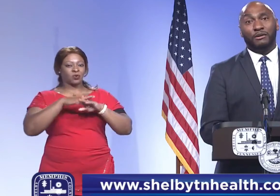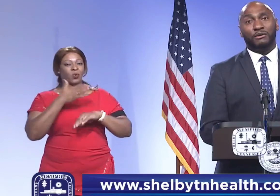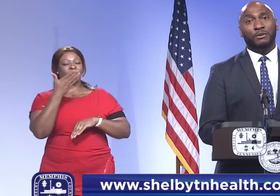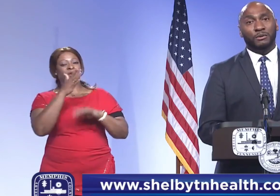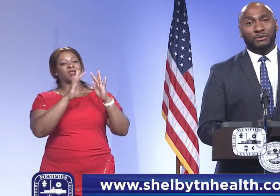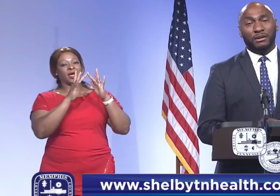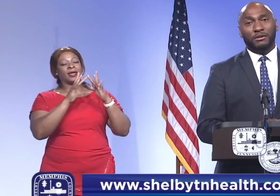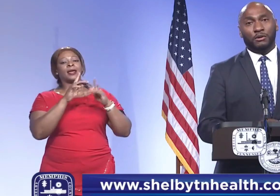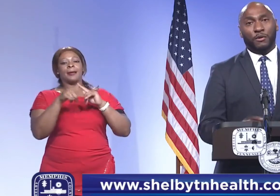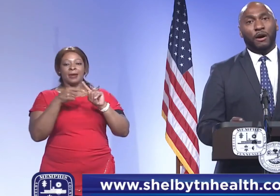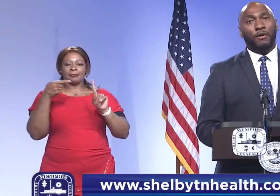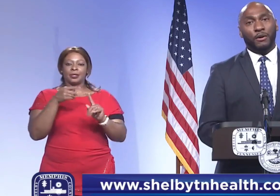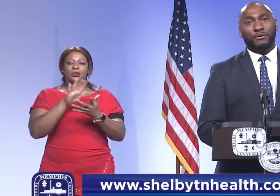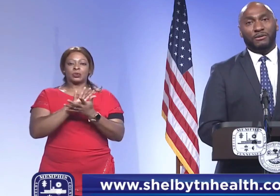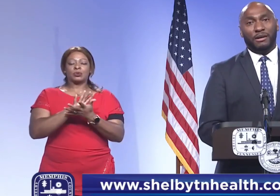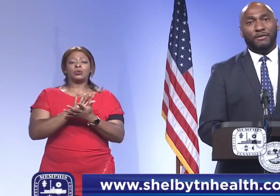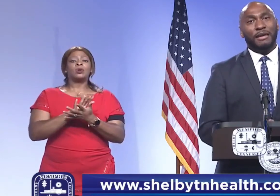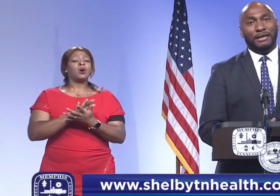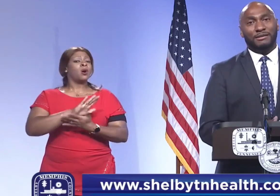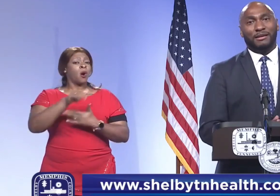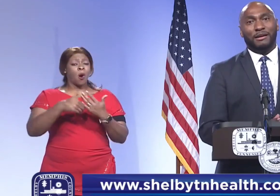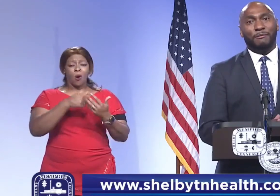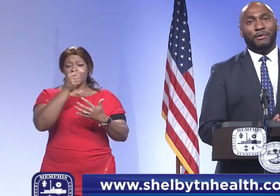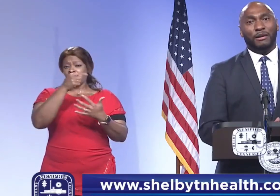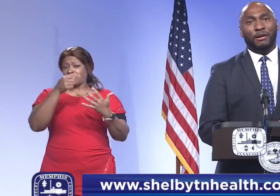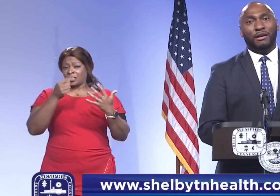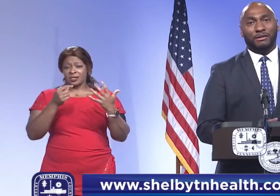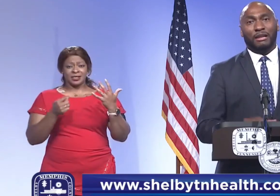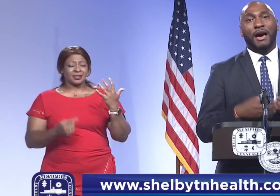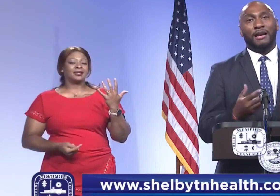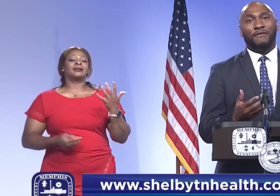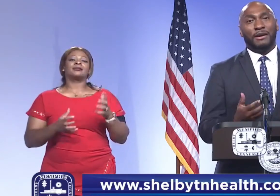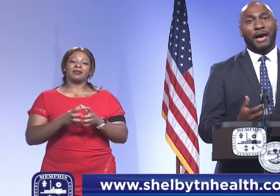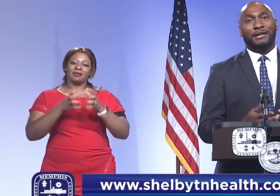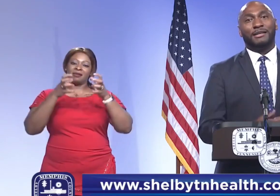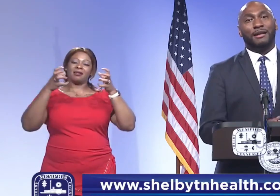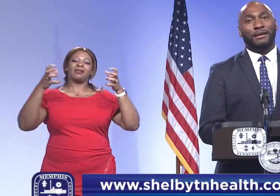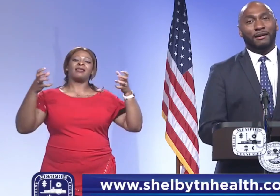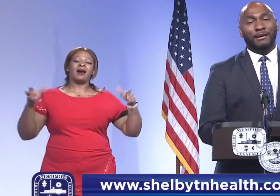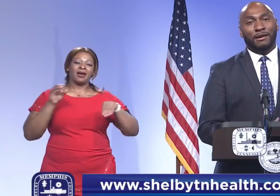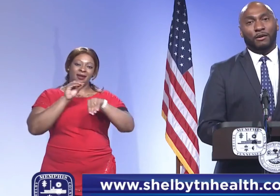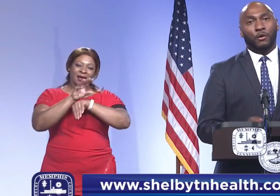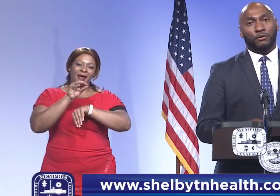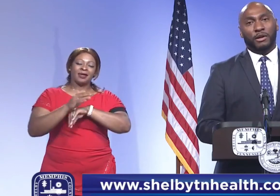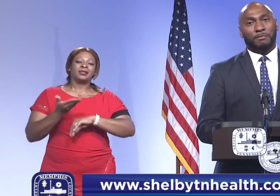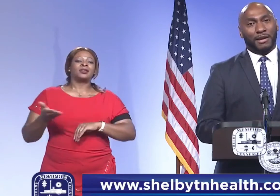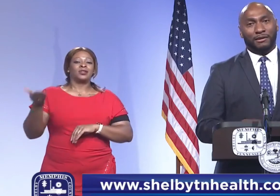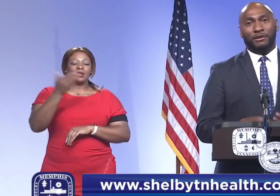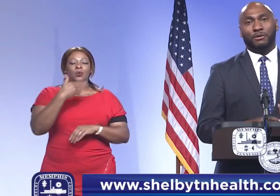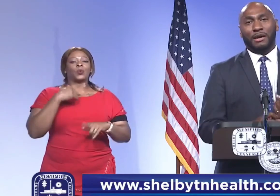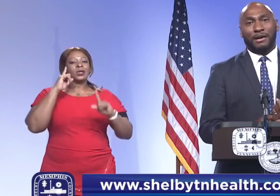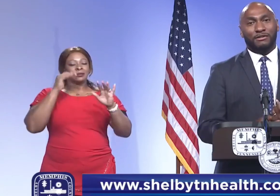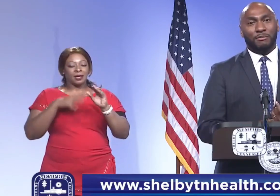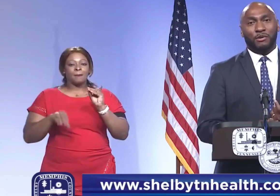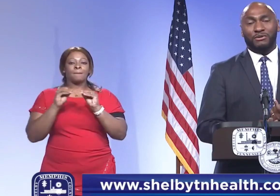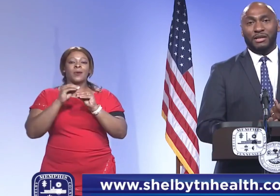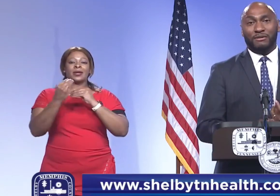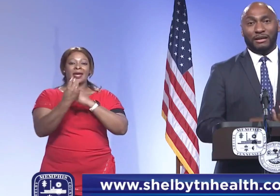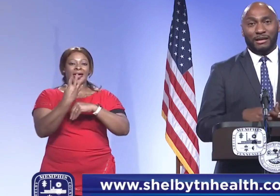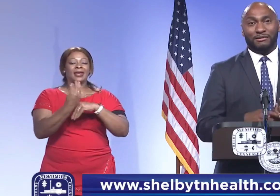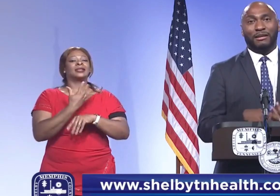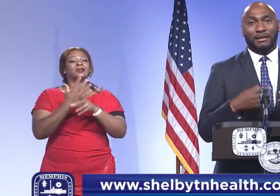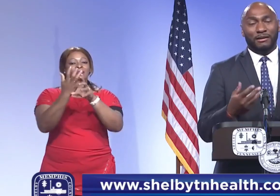around schools. So with all those things, there is a lot of guidance out there, and of course we expect additional guidance to be